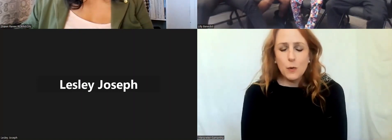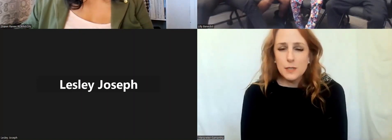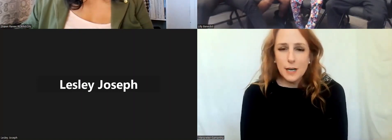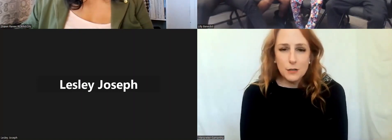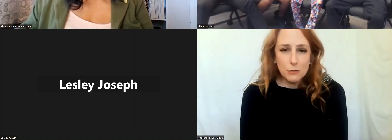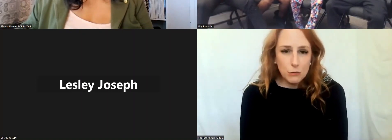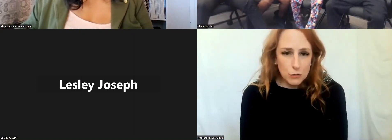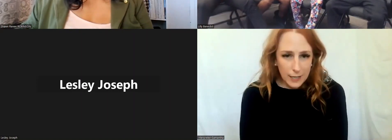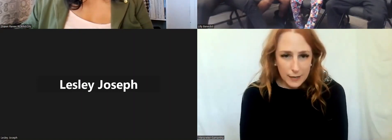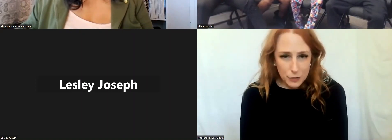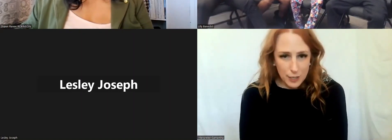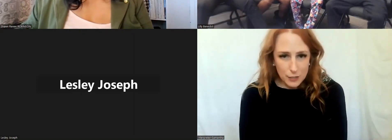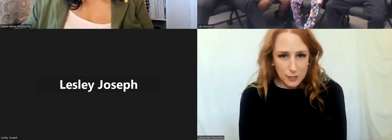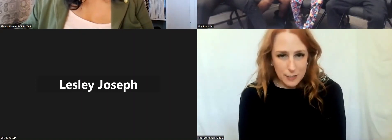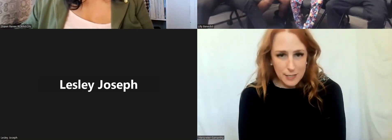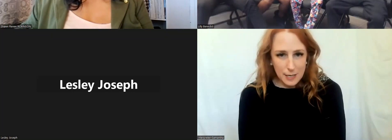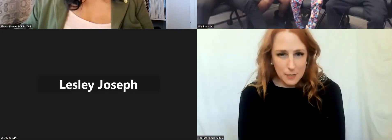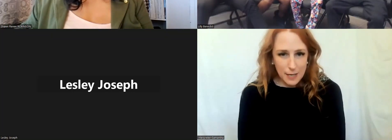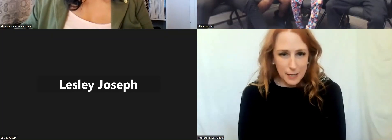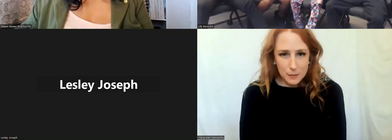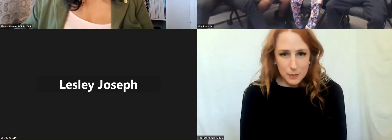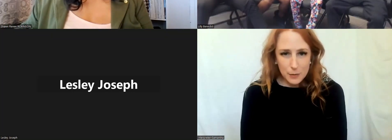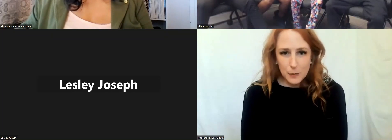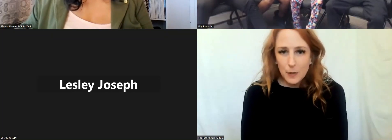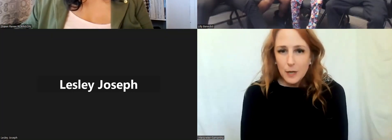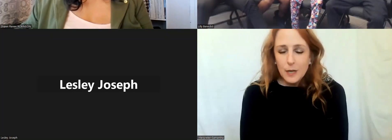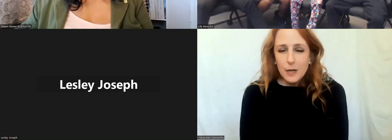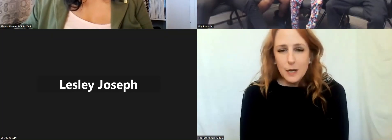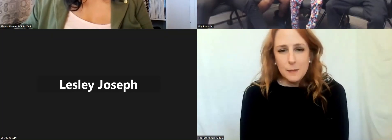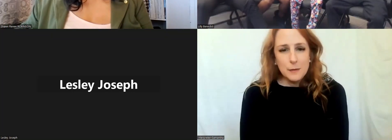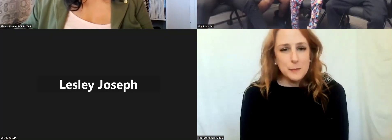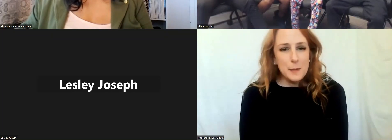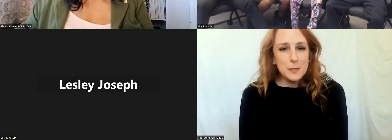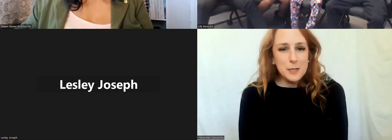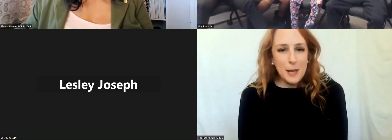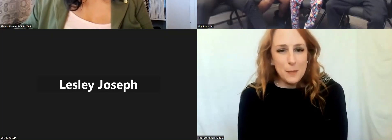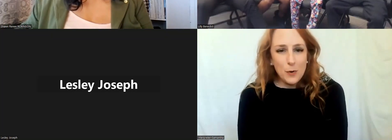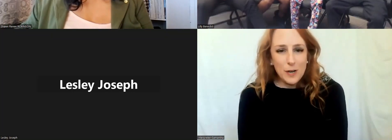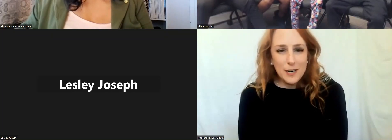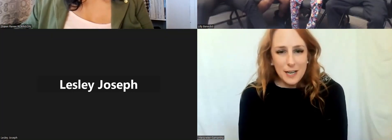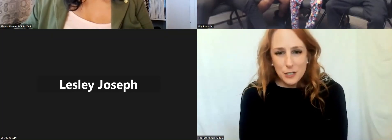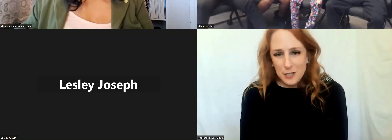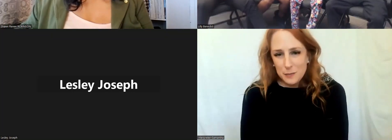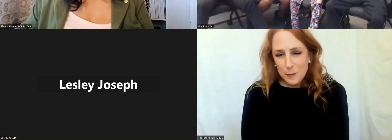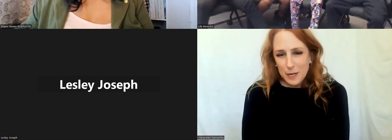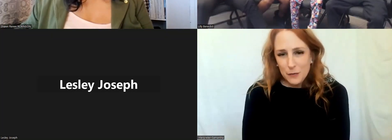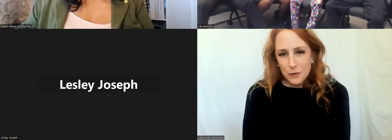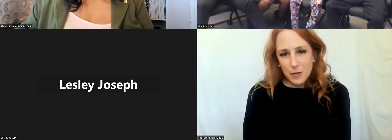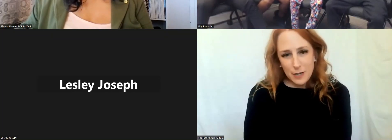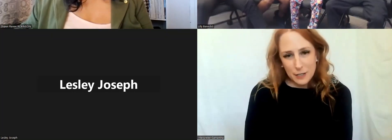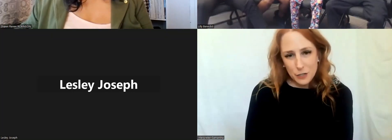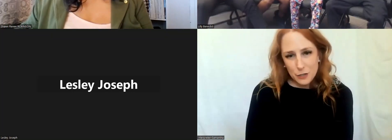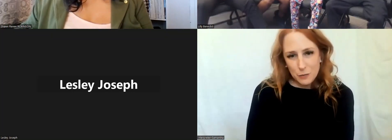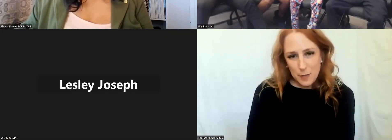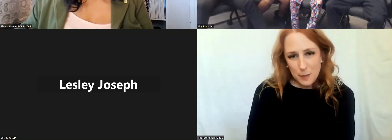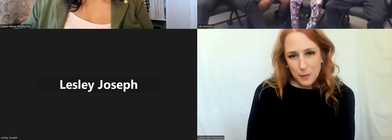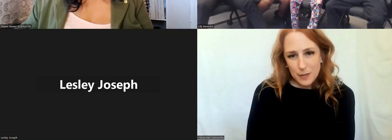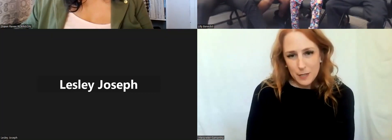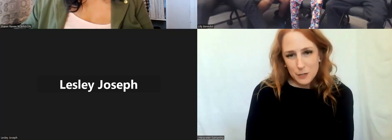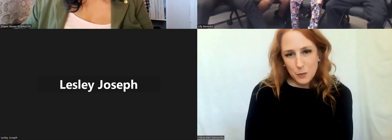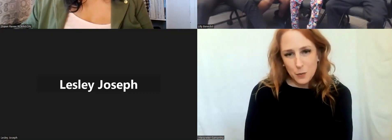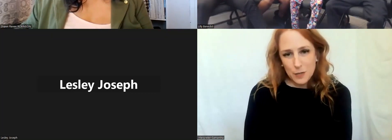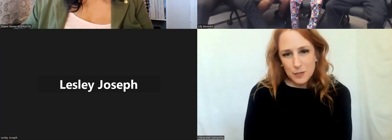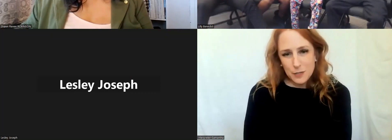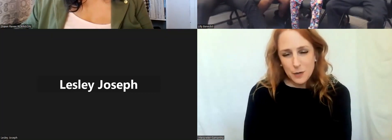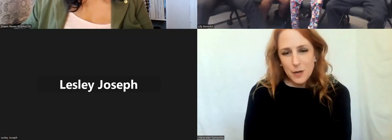changed my whole entire social life changed at the same time too. I was able to make more connections, more meaningful connections with people